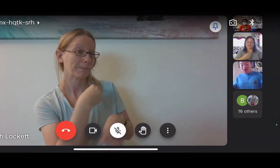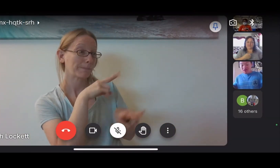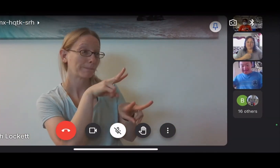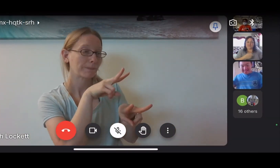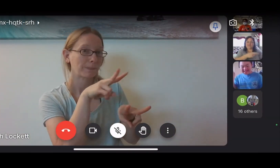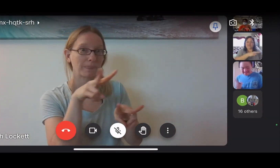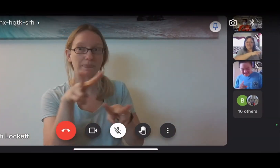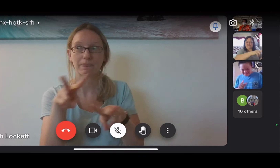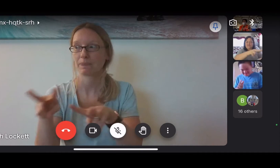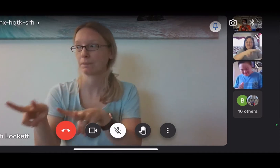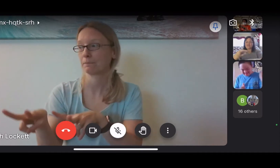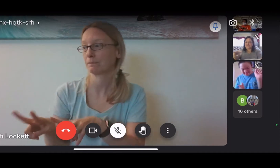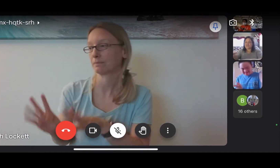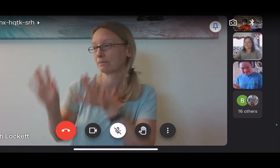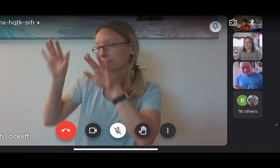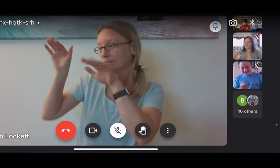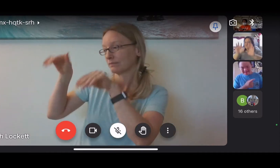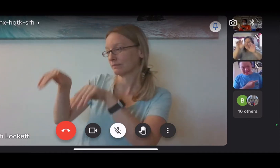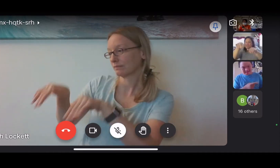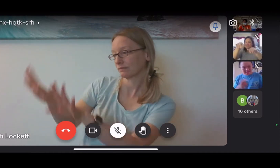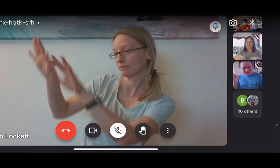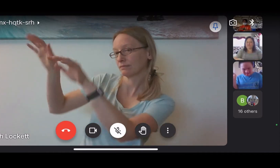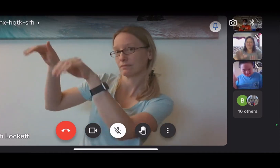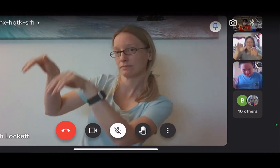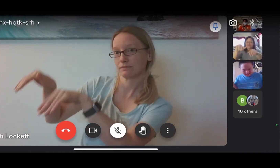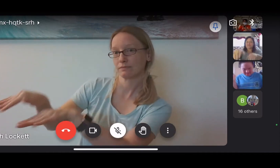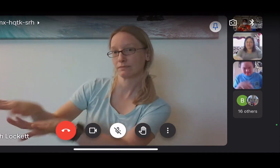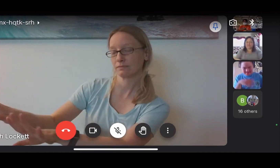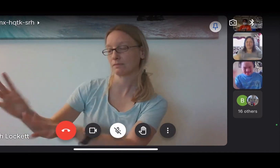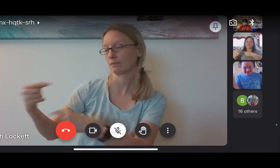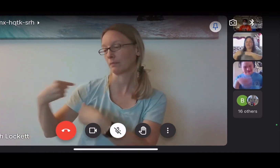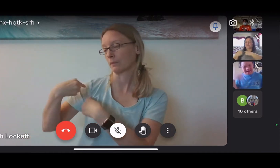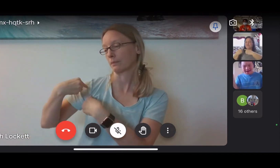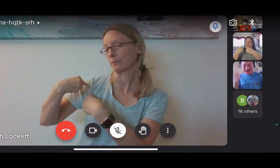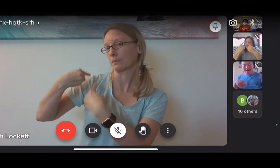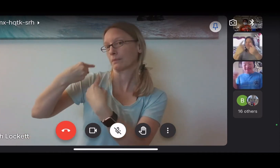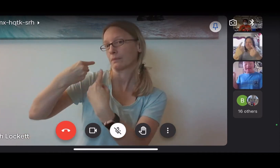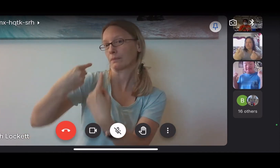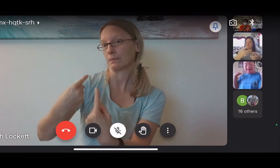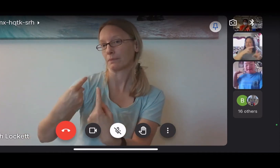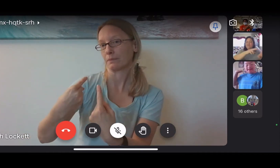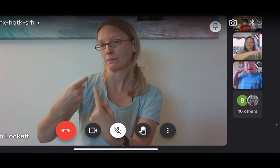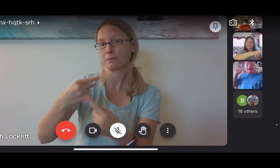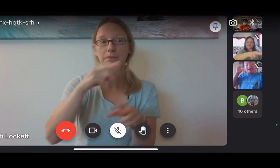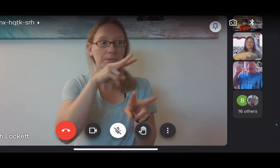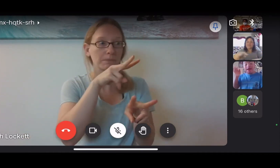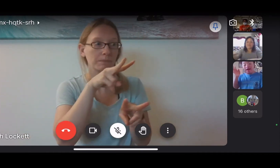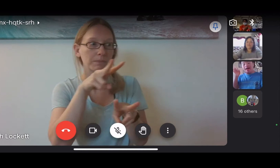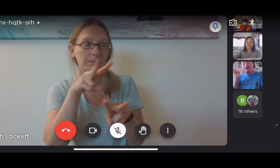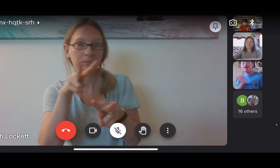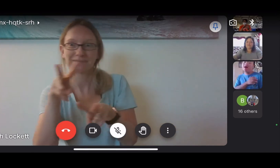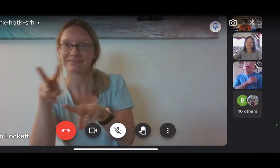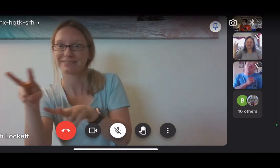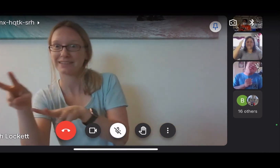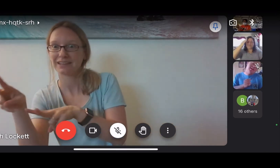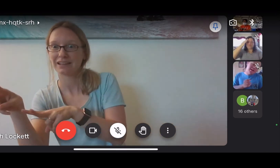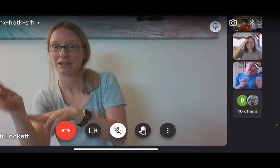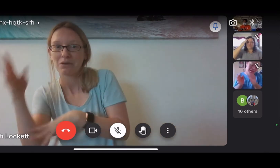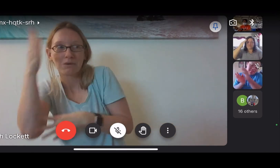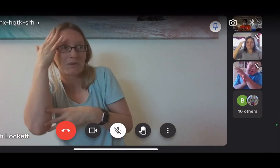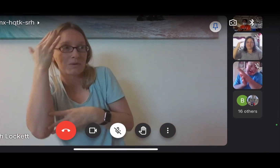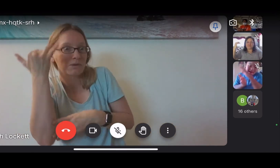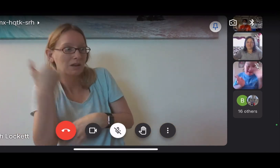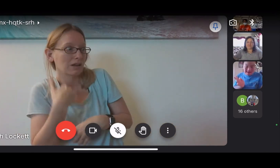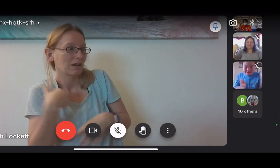been staring at the edge of the water long as I can remember, never